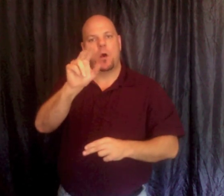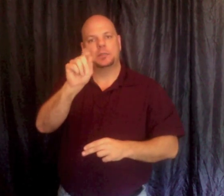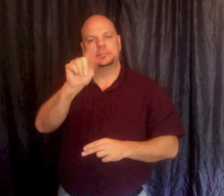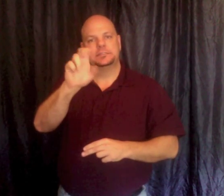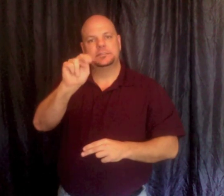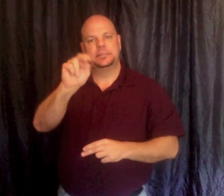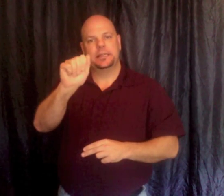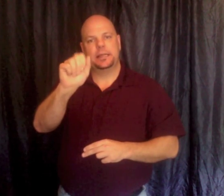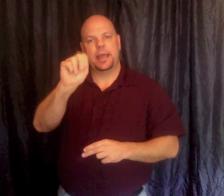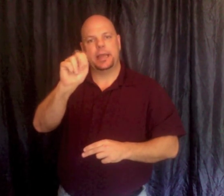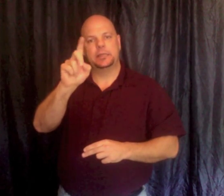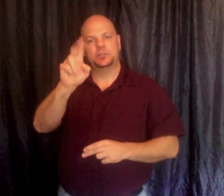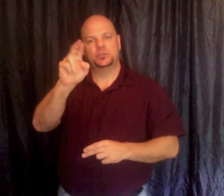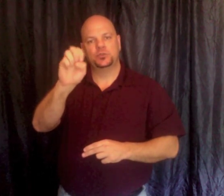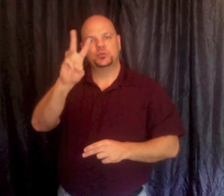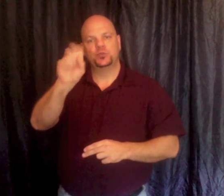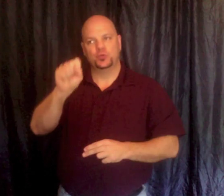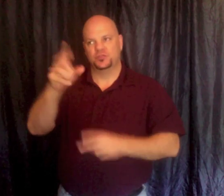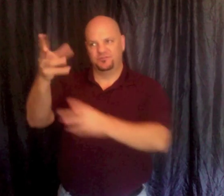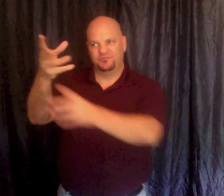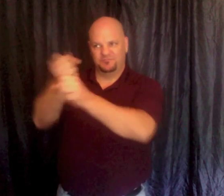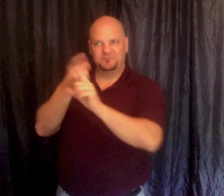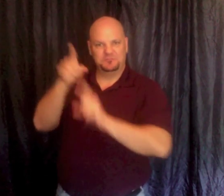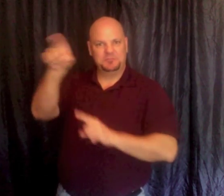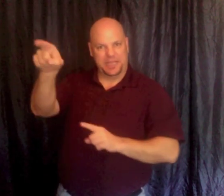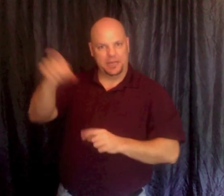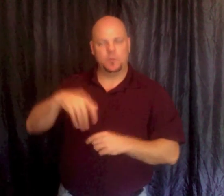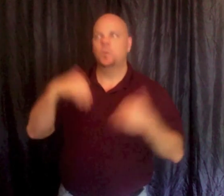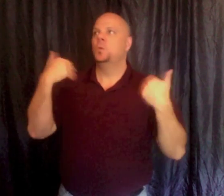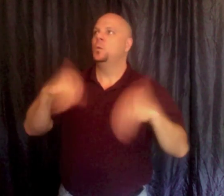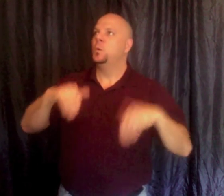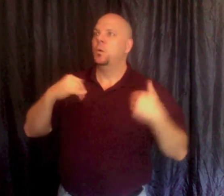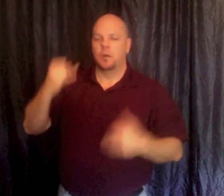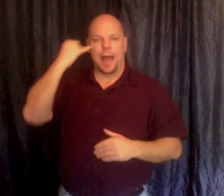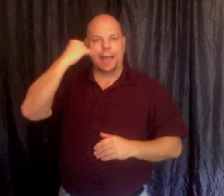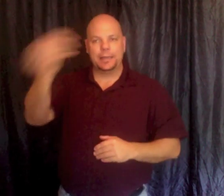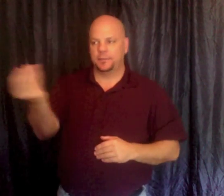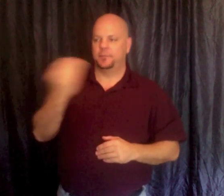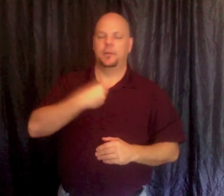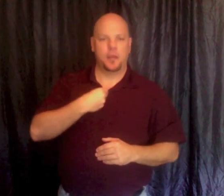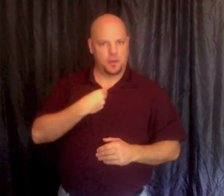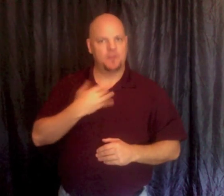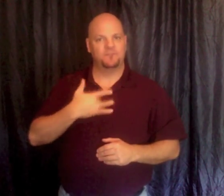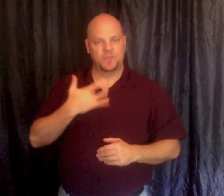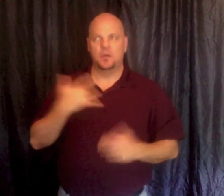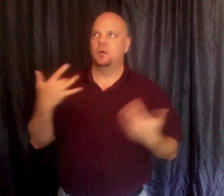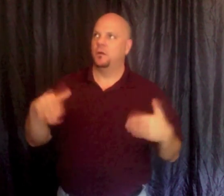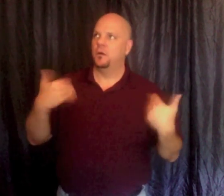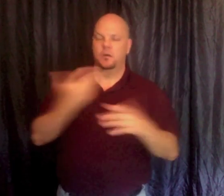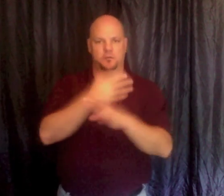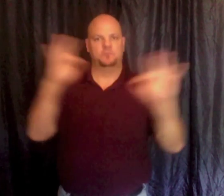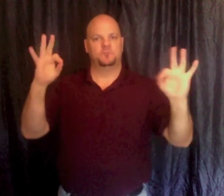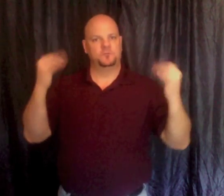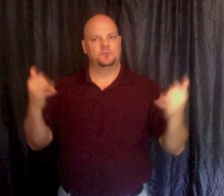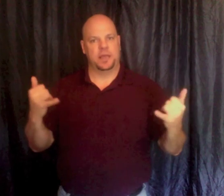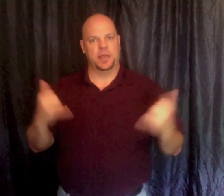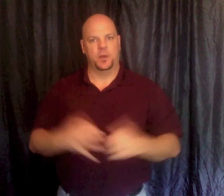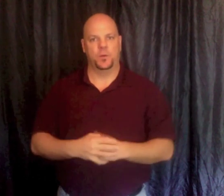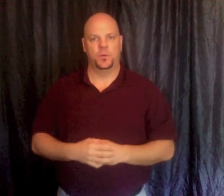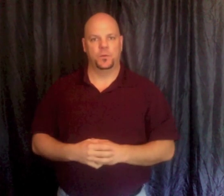it's a very I find it very freeing, because now you